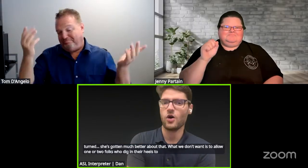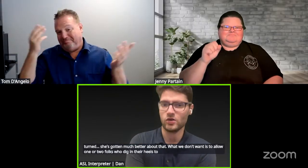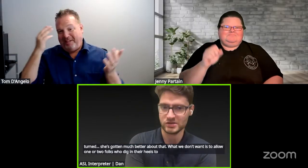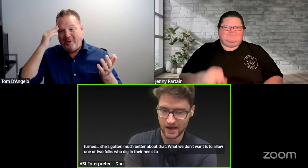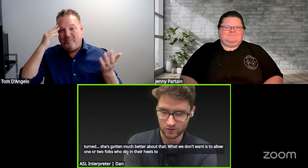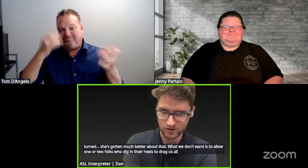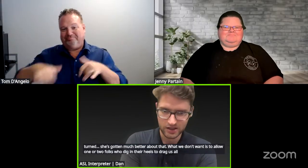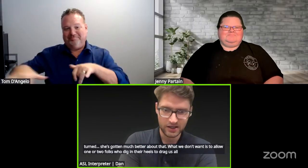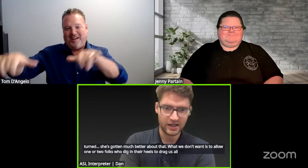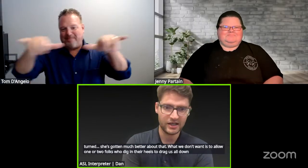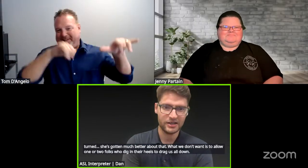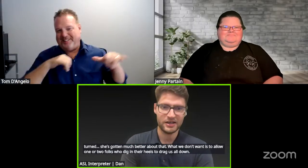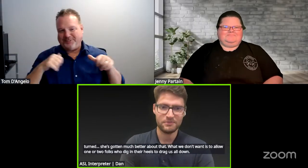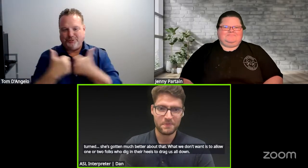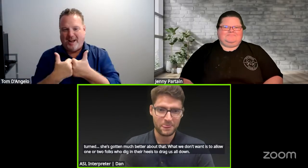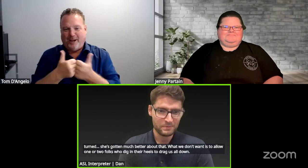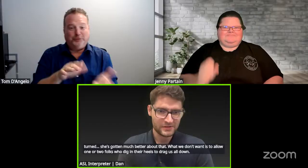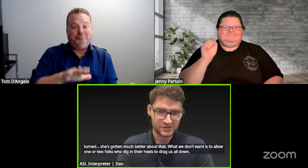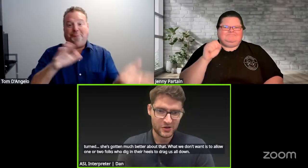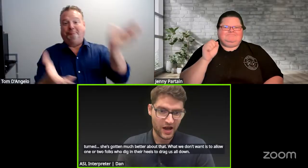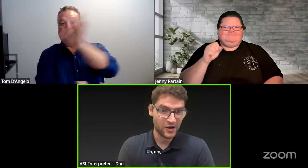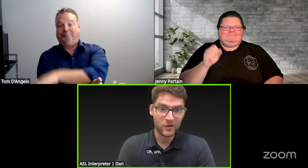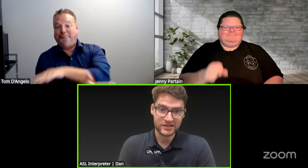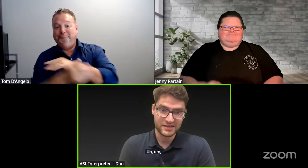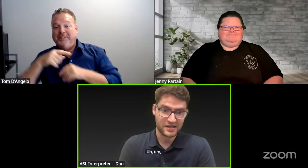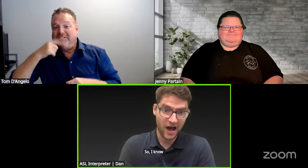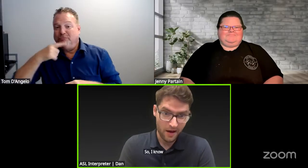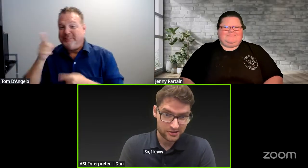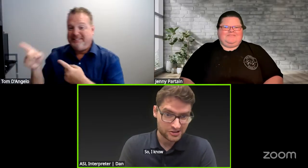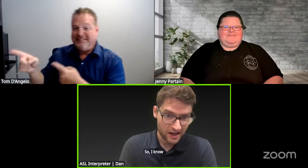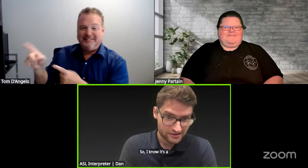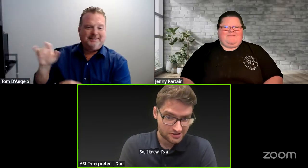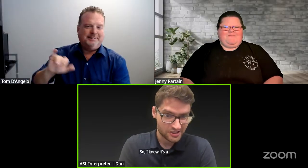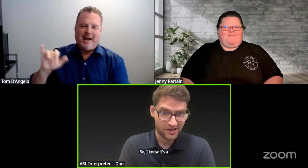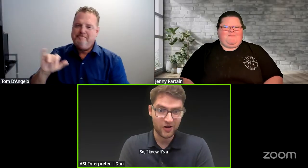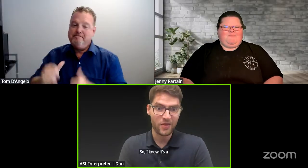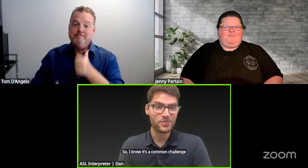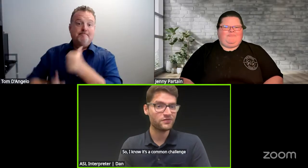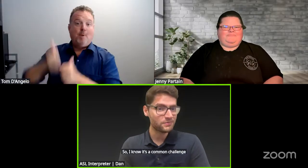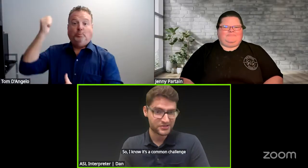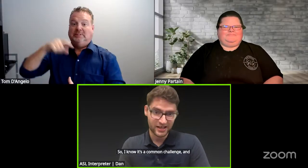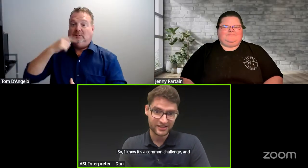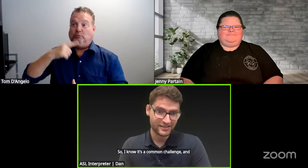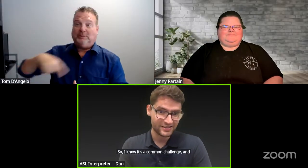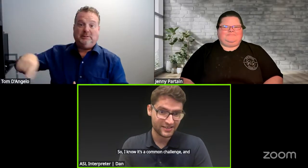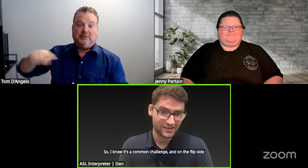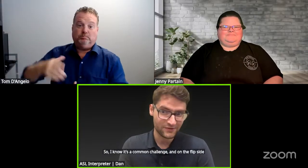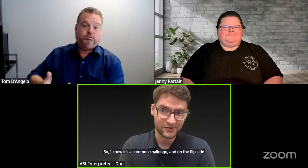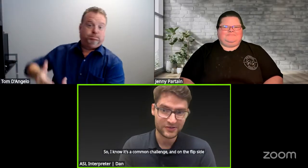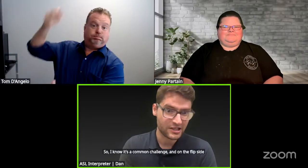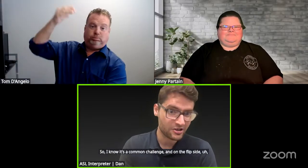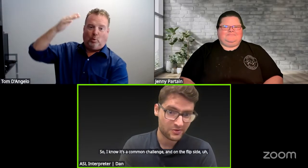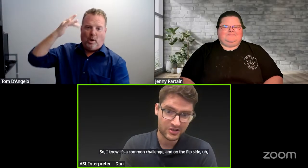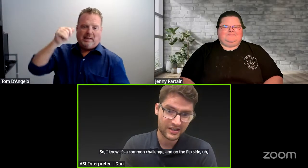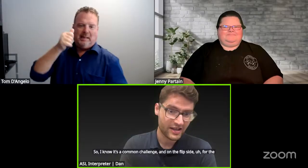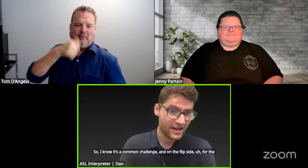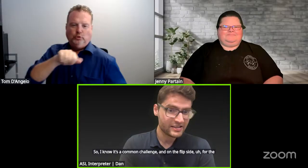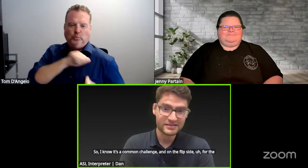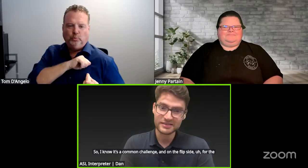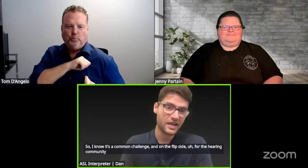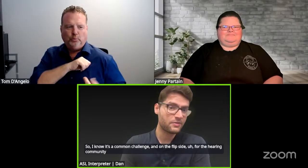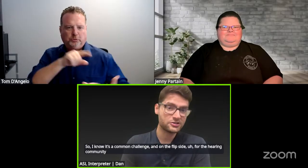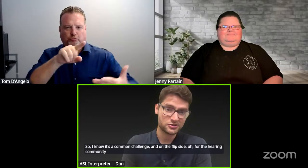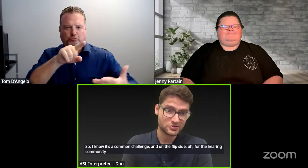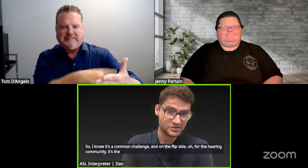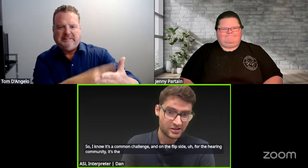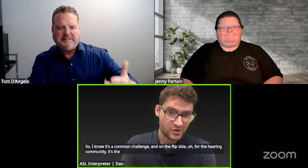drag us all down. Uh, um, so I know it's a common challenge, and on the flip side, for the hearing community, it's